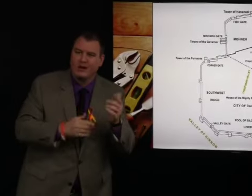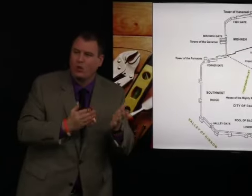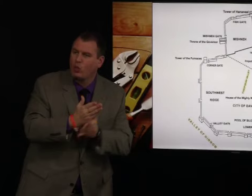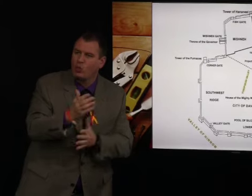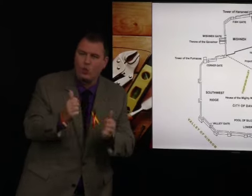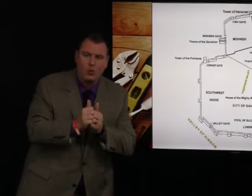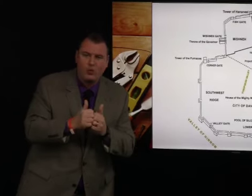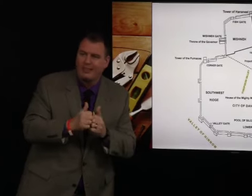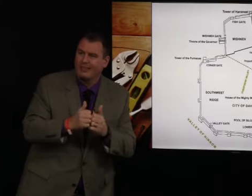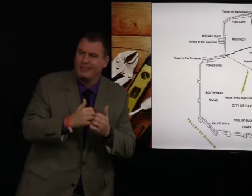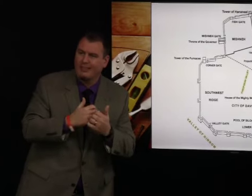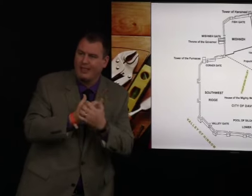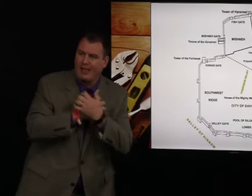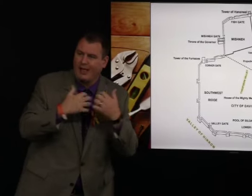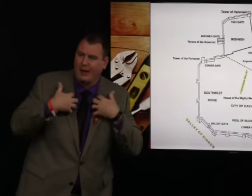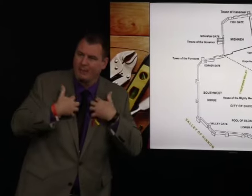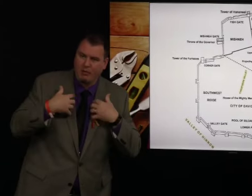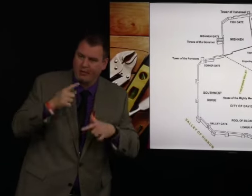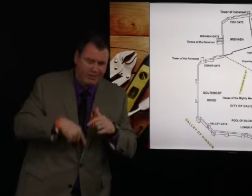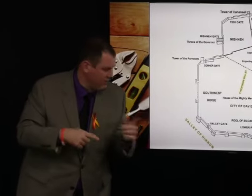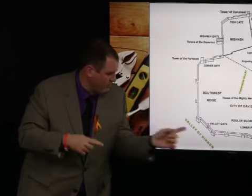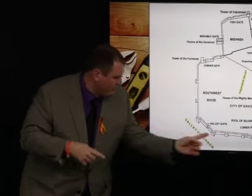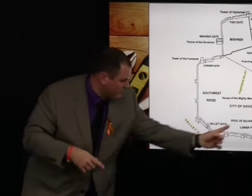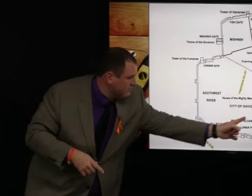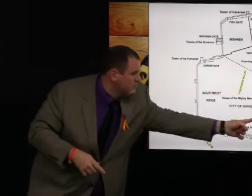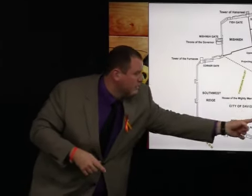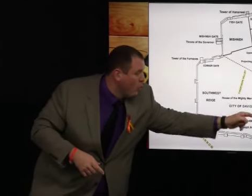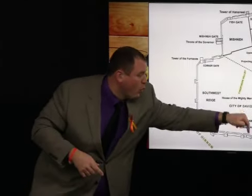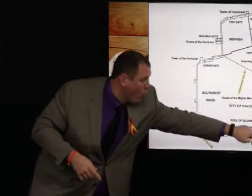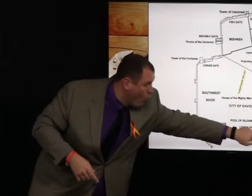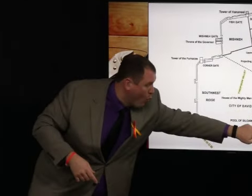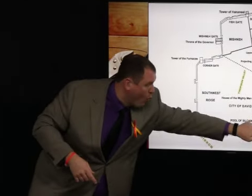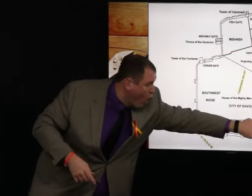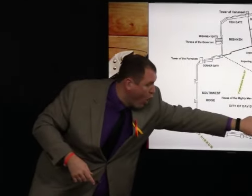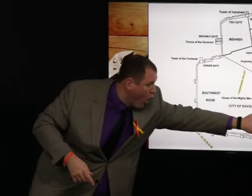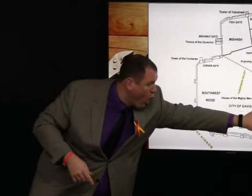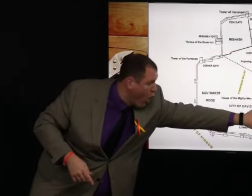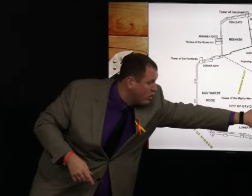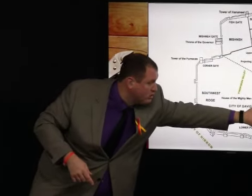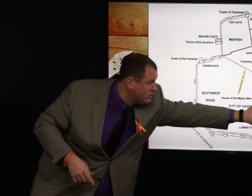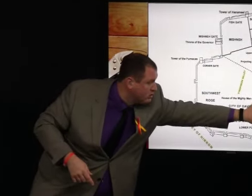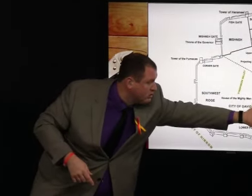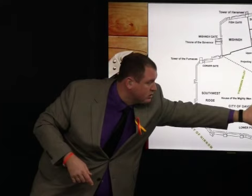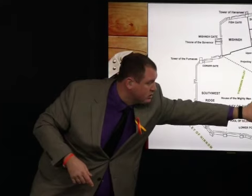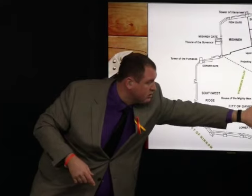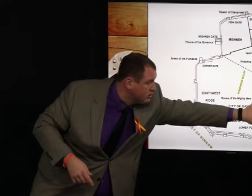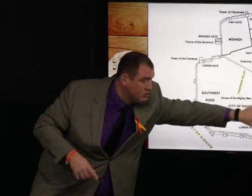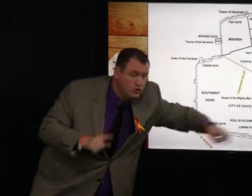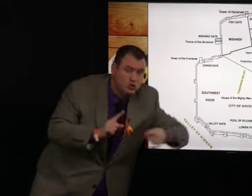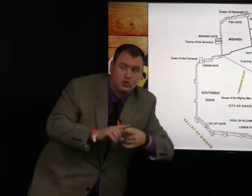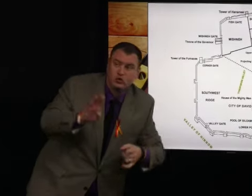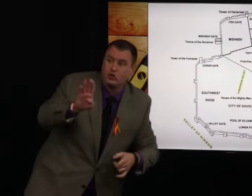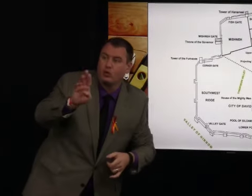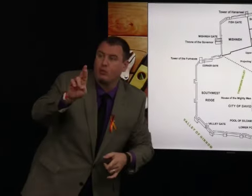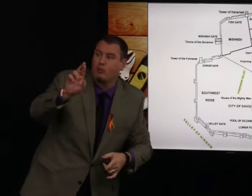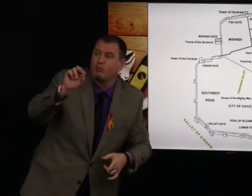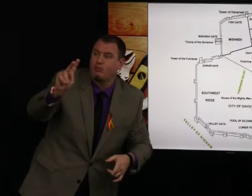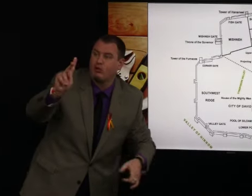was stuck right there where he was saying that he couldn't get through with his animal, his beast. And so then